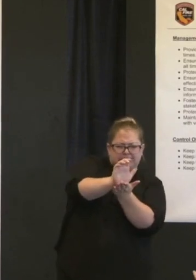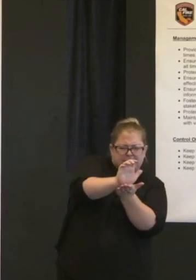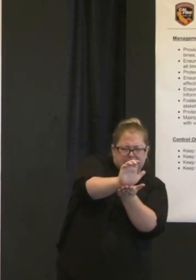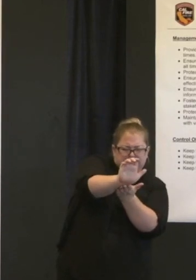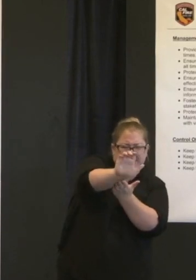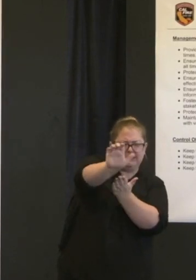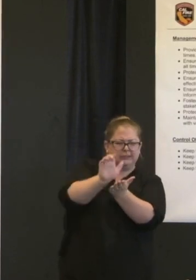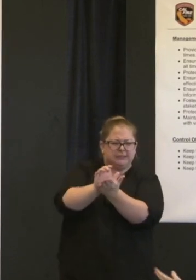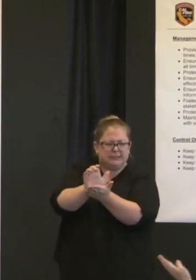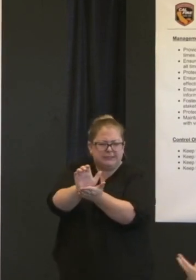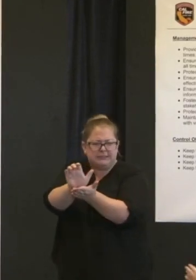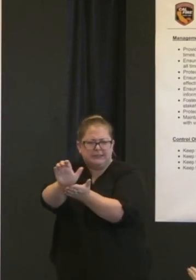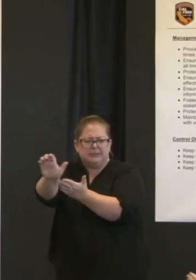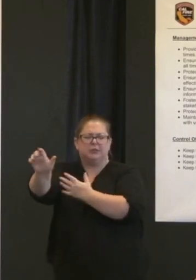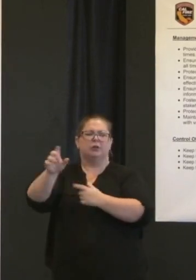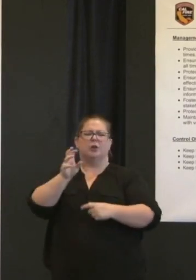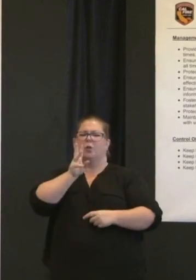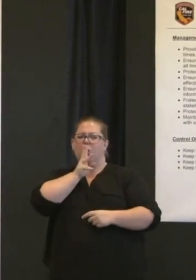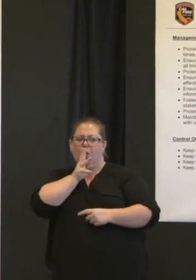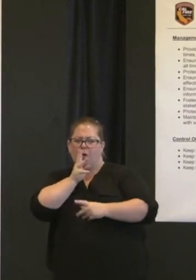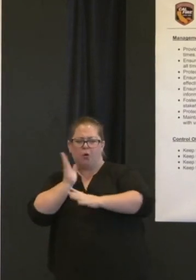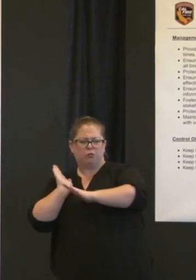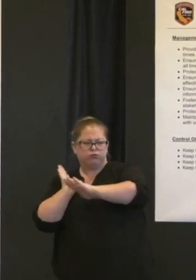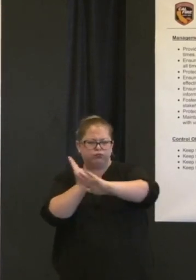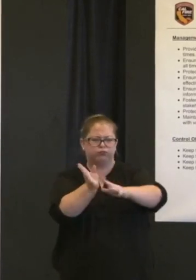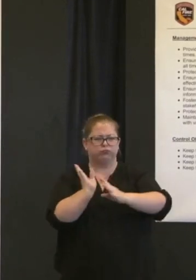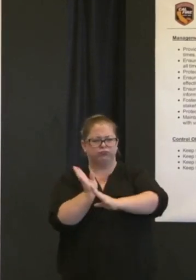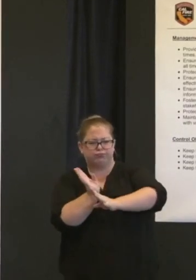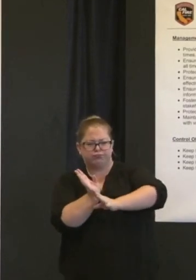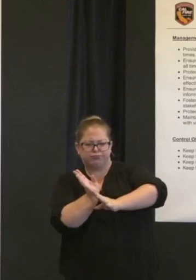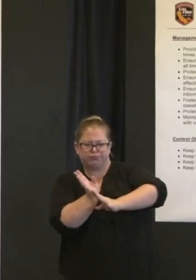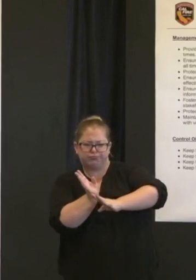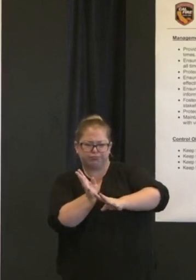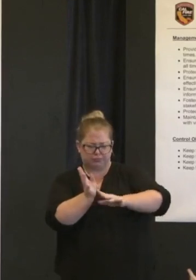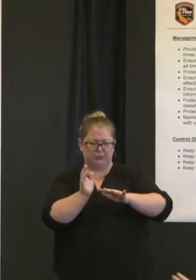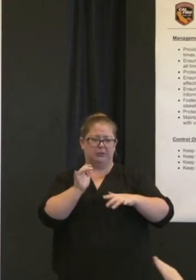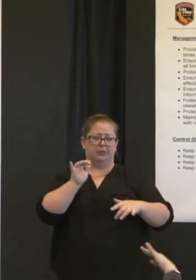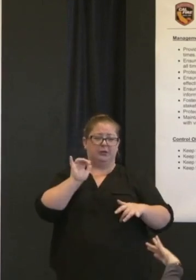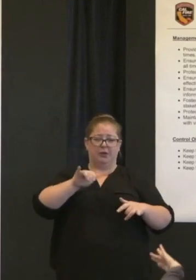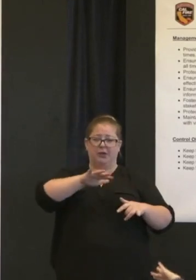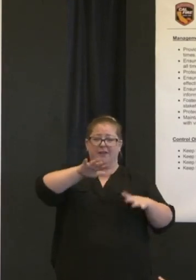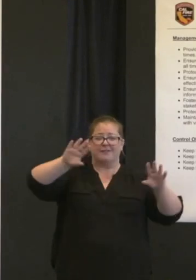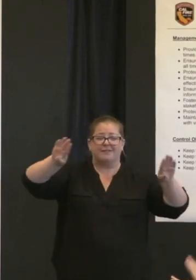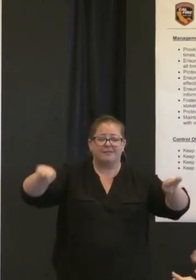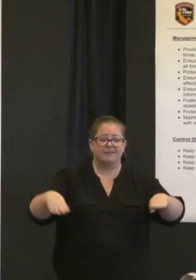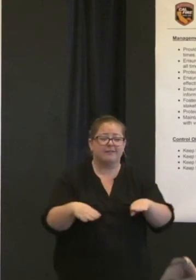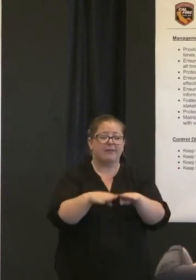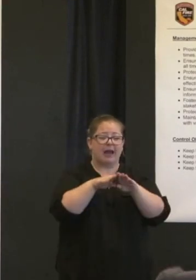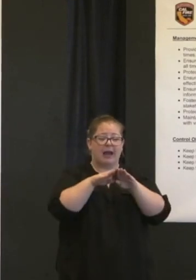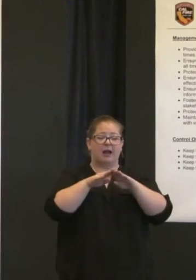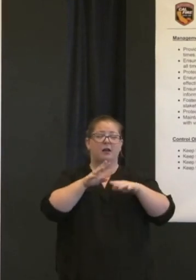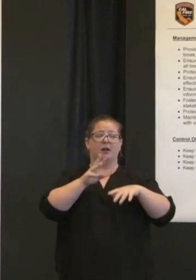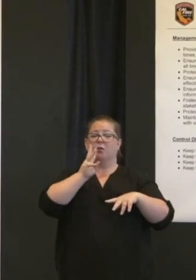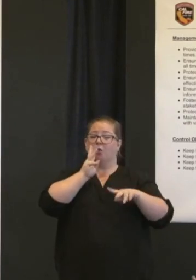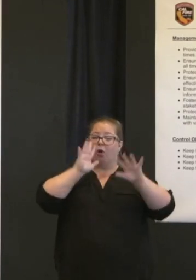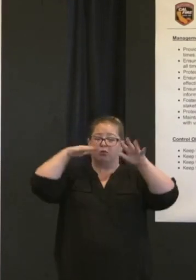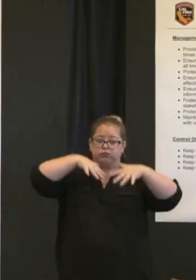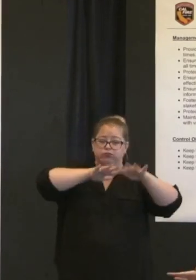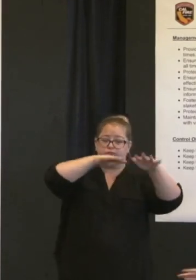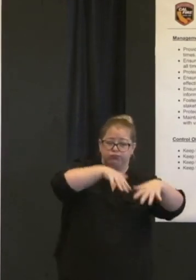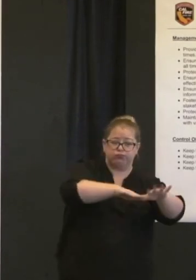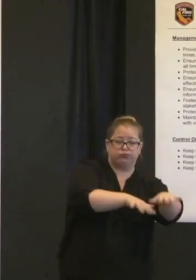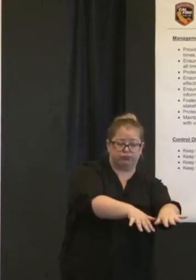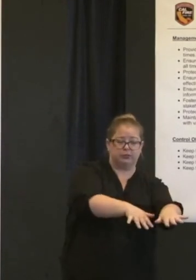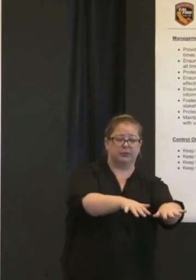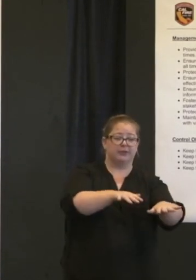steep river areas, some of the valleys in here, some of the fuel types, there are areas where it's just not safe for firefighters to